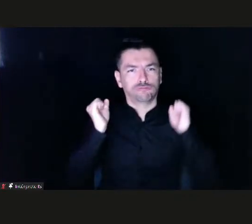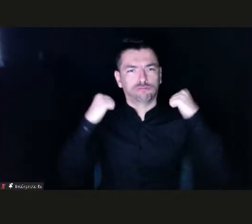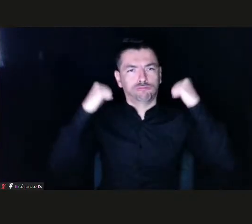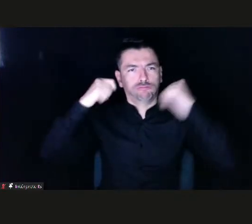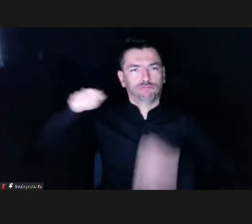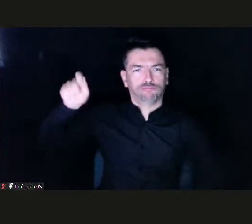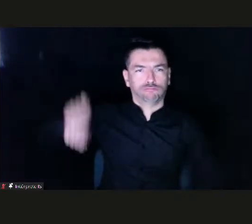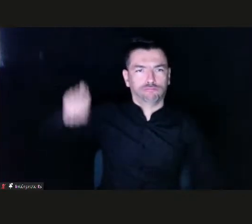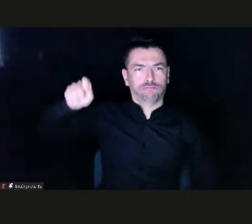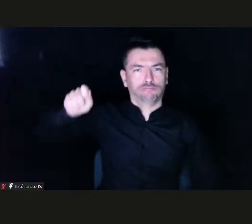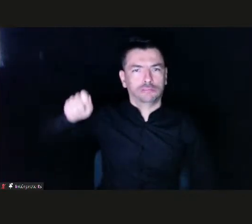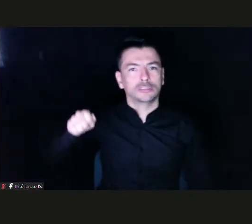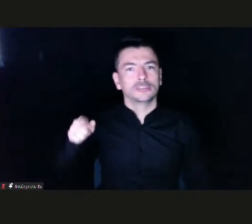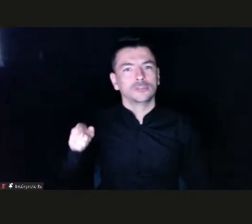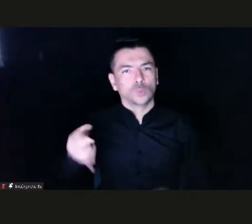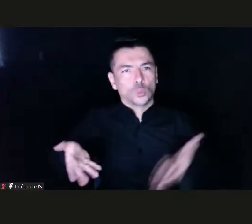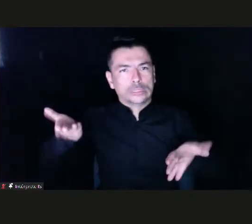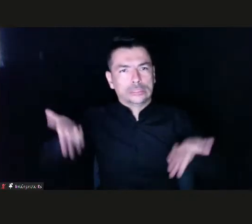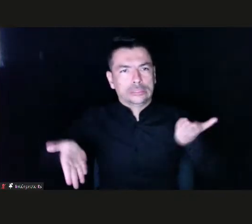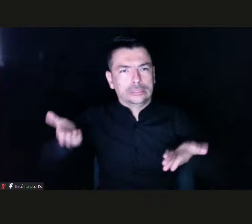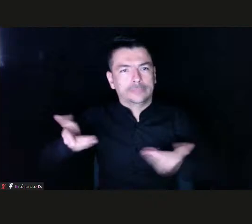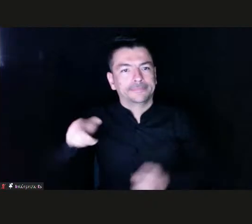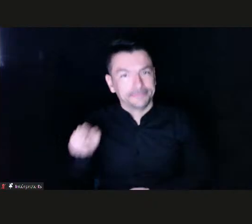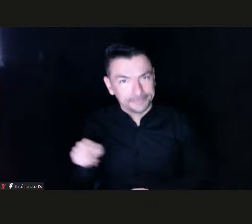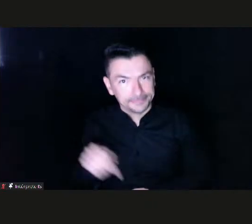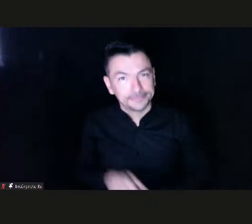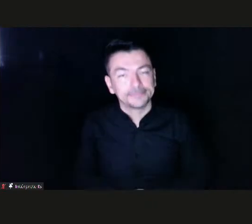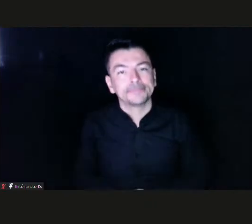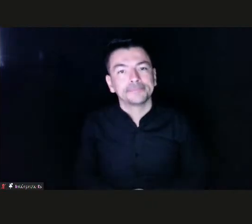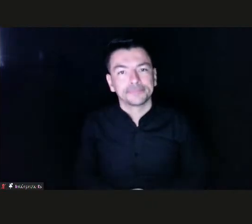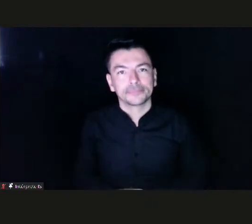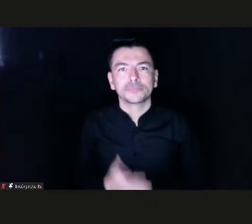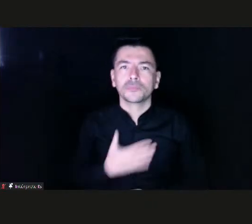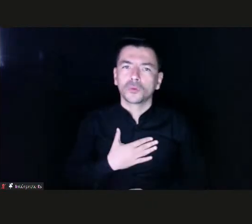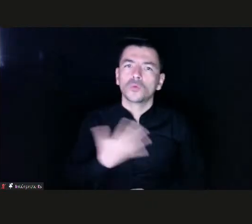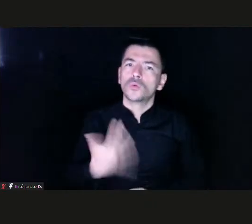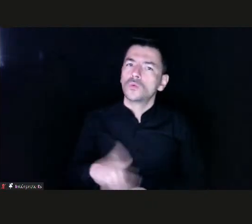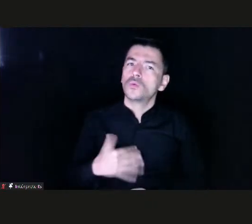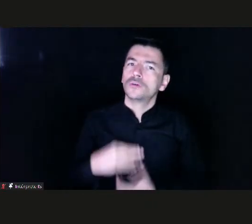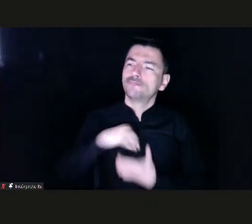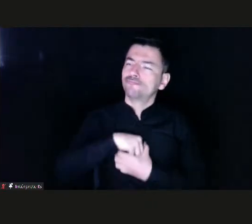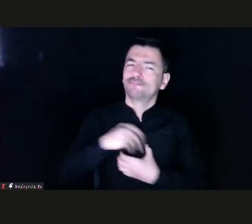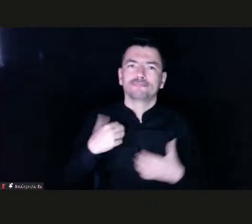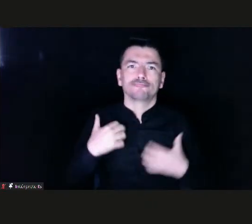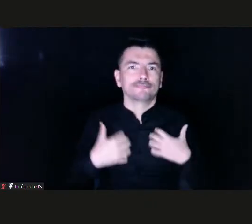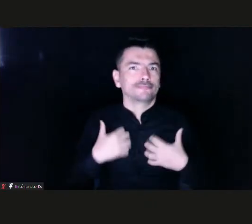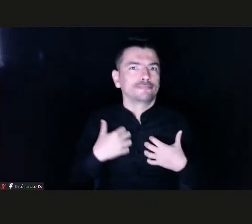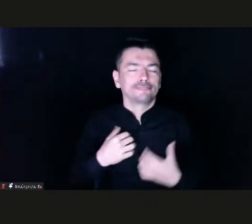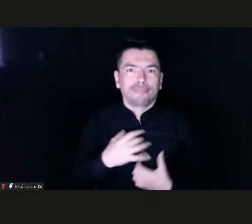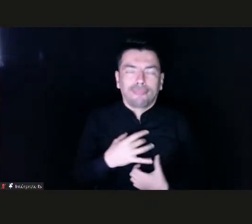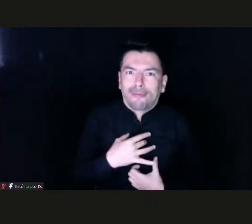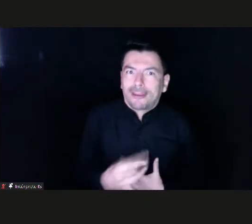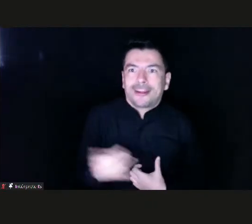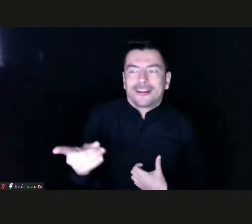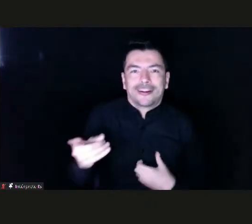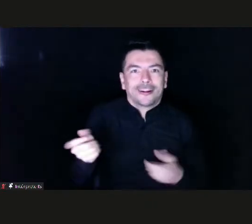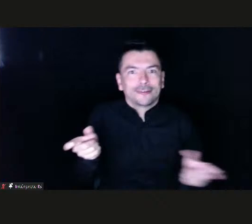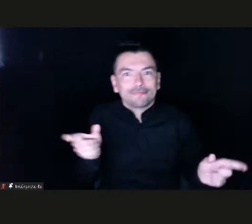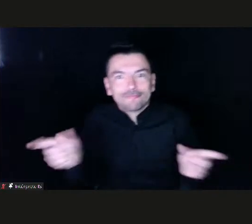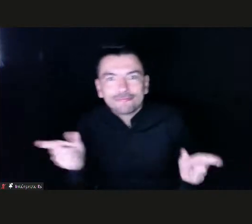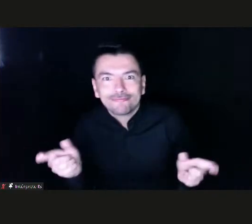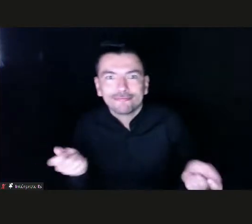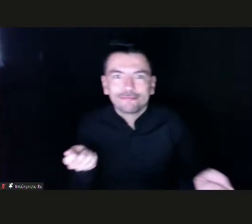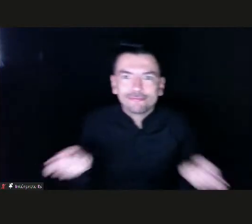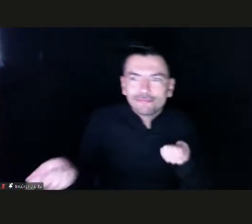able to build strong economic and social platforms which enable people to live their best lives. In other